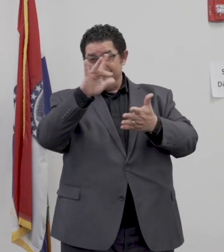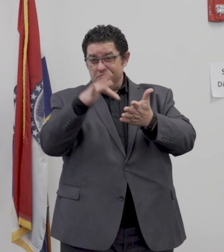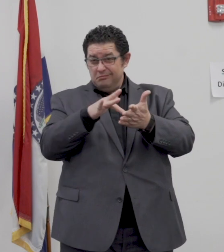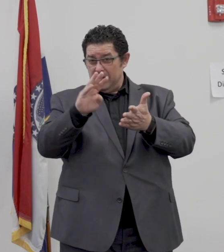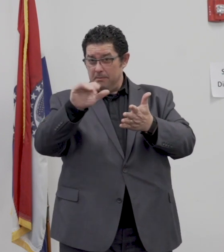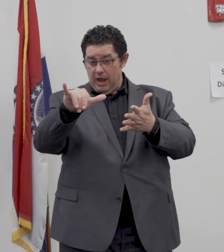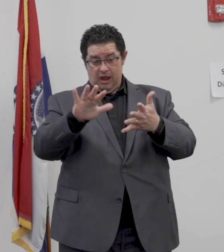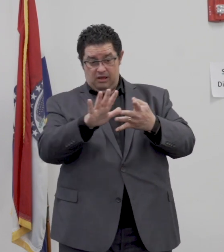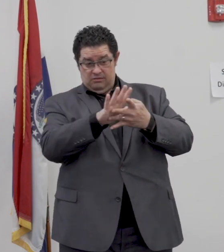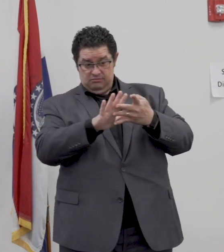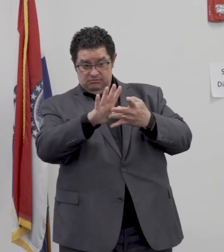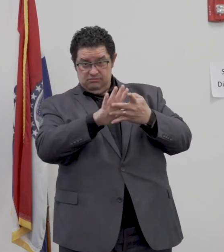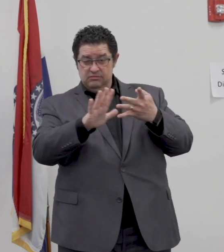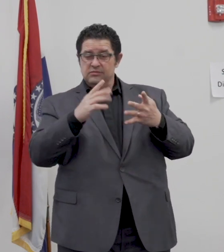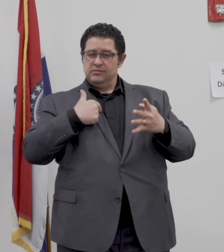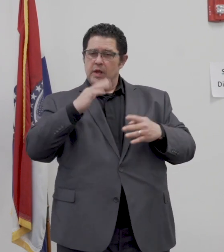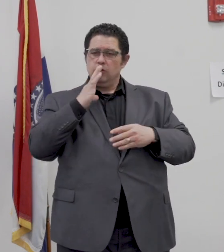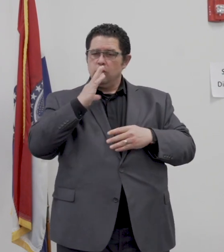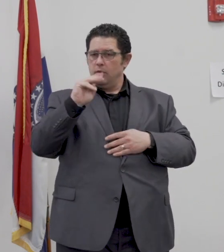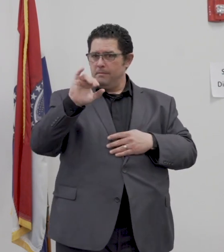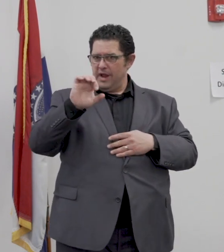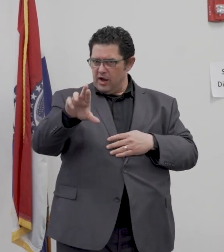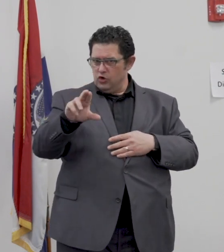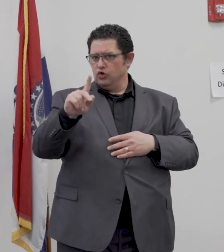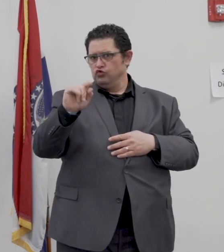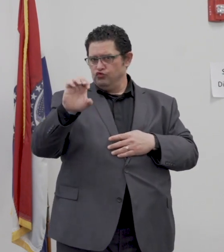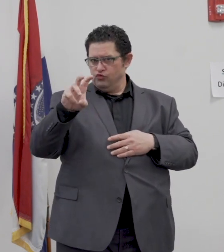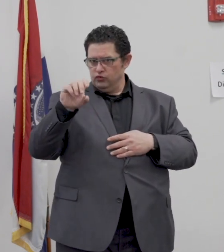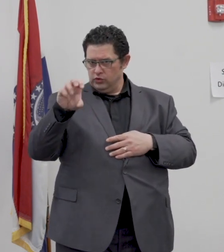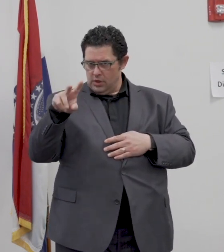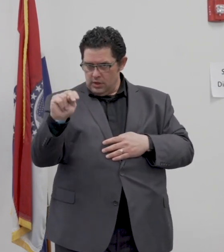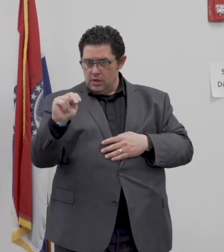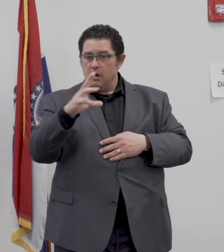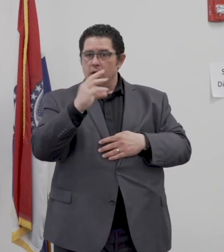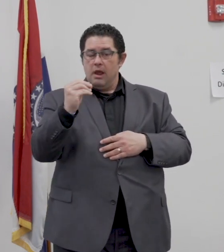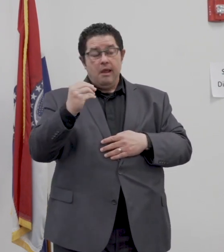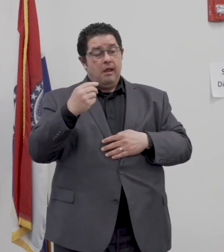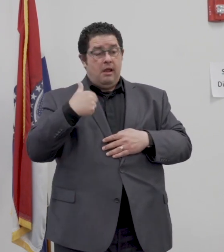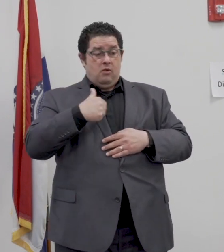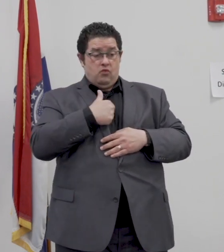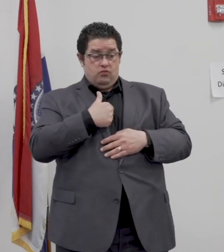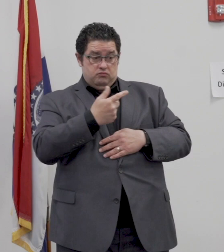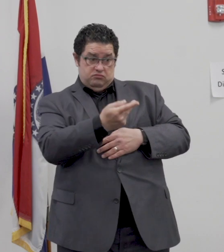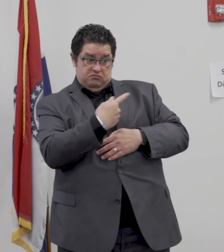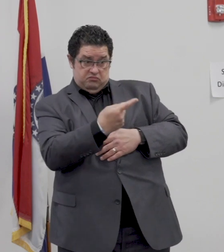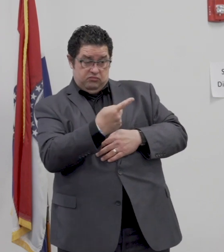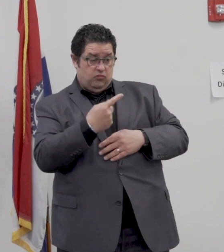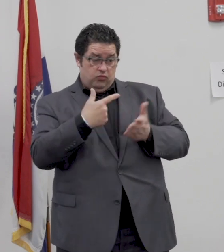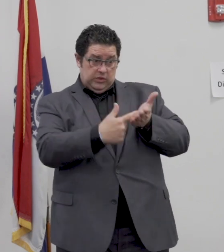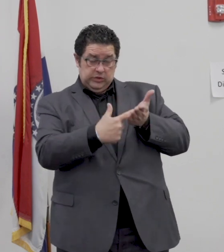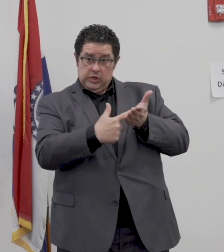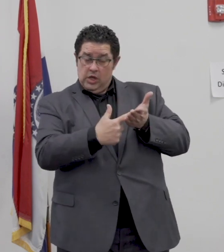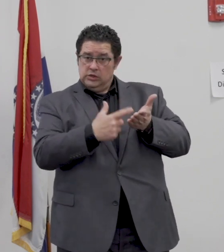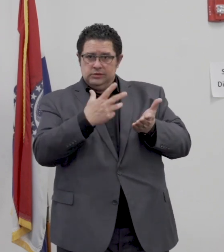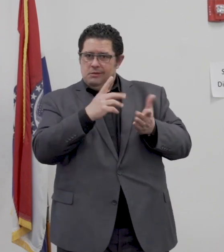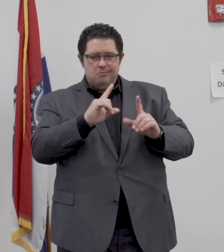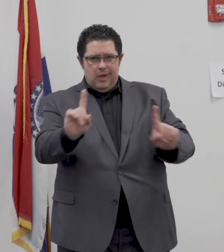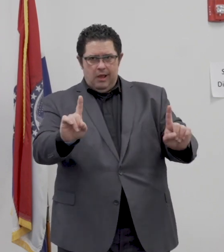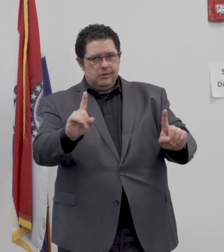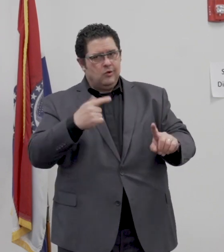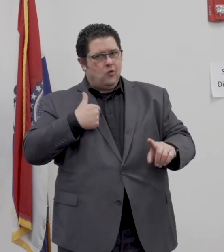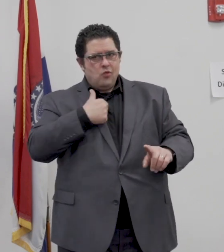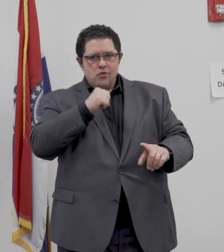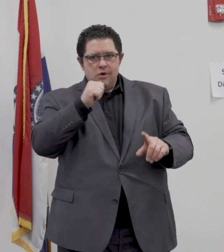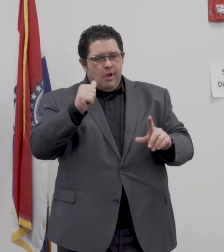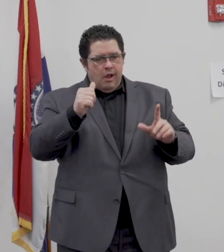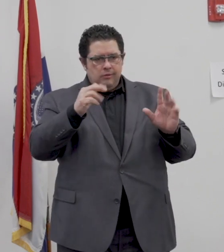this morning and last week. We both have a target of mid-May, but neither one of us are prepared to settle on any specific